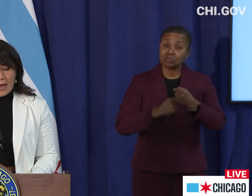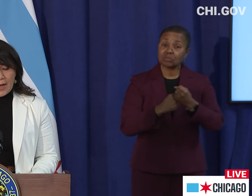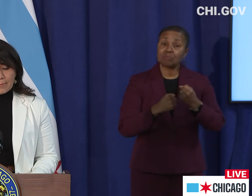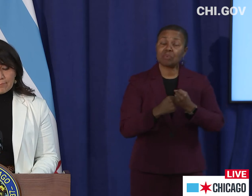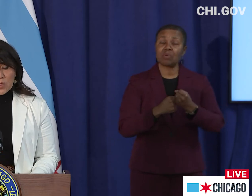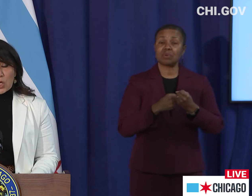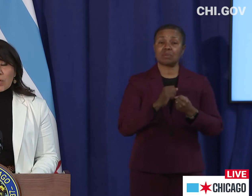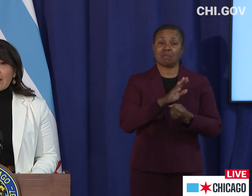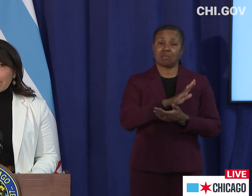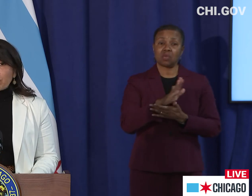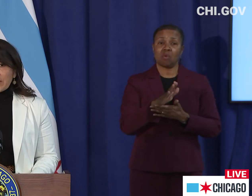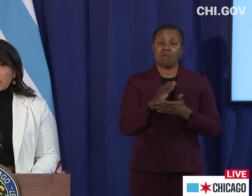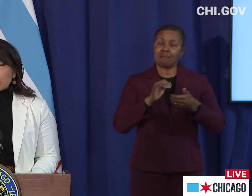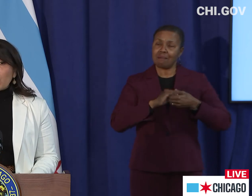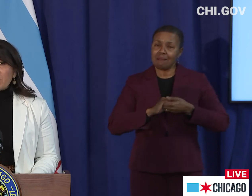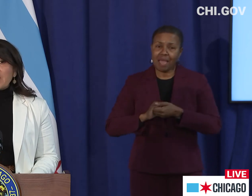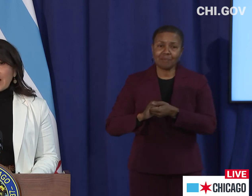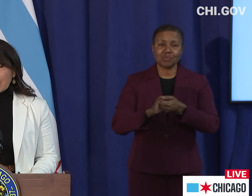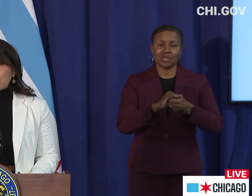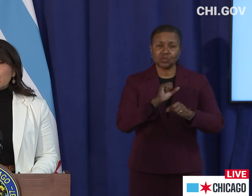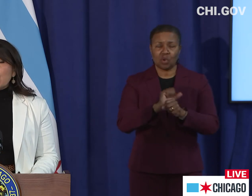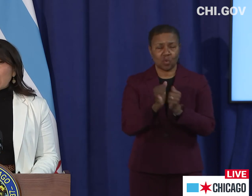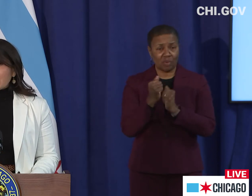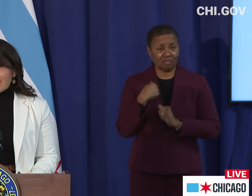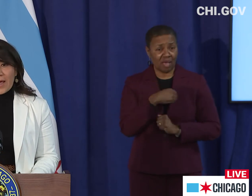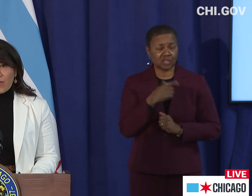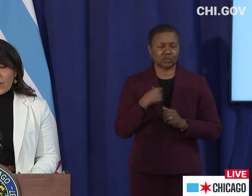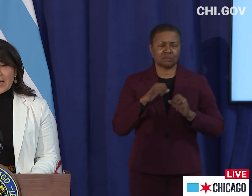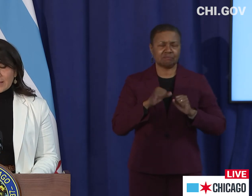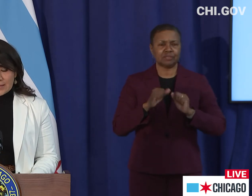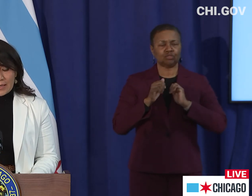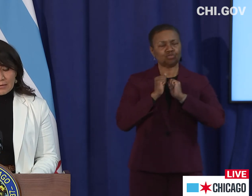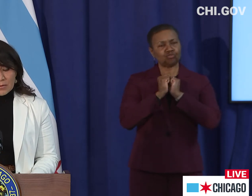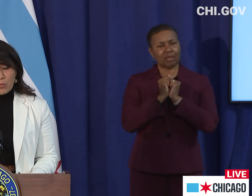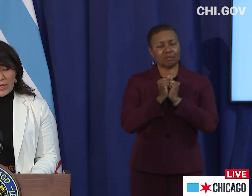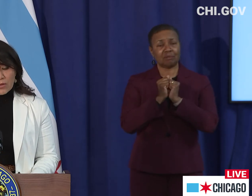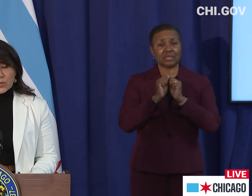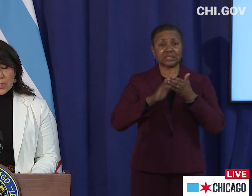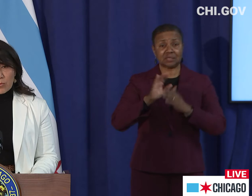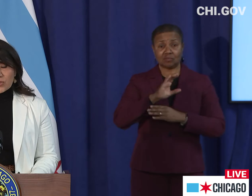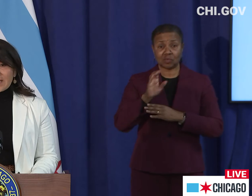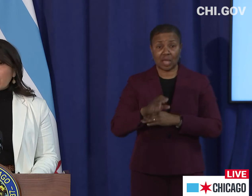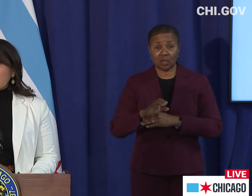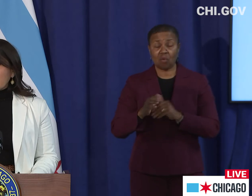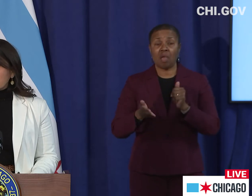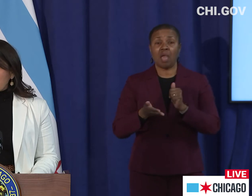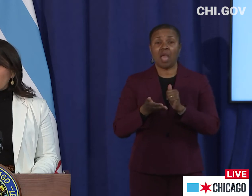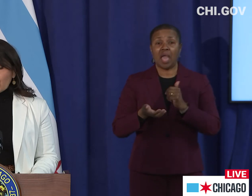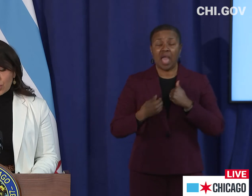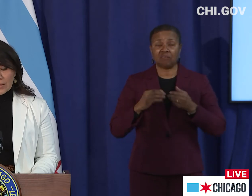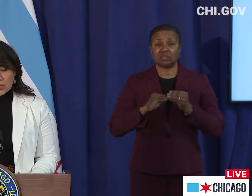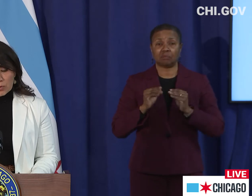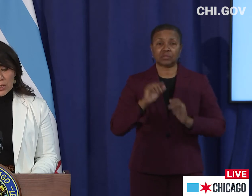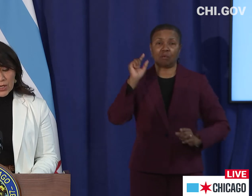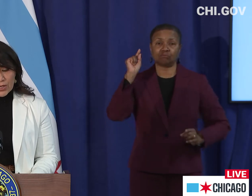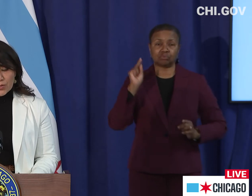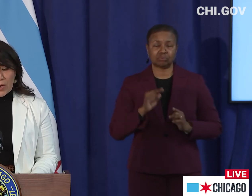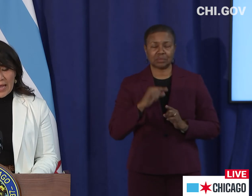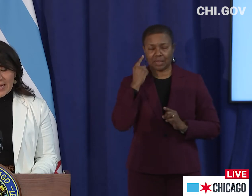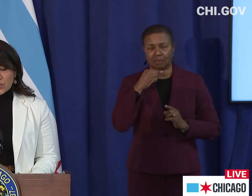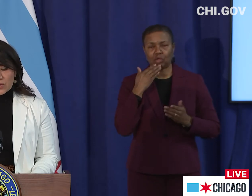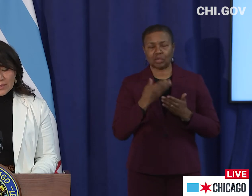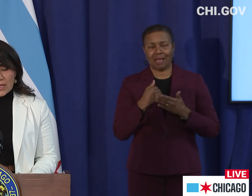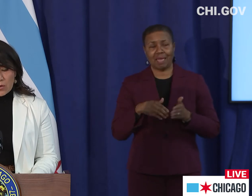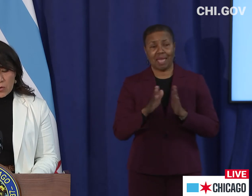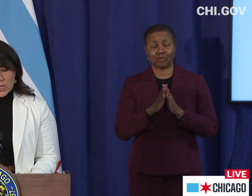your collaboration we have been able together as a city to bring those numbers down, and they continue to look extremely good. So